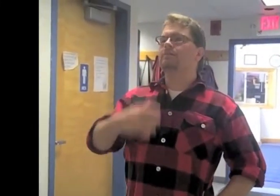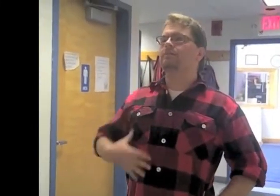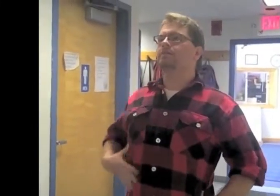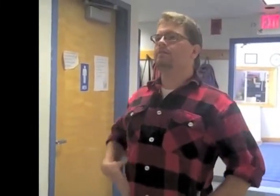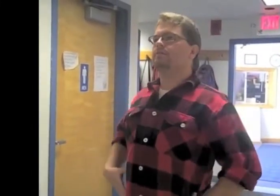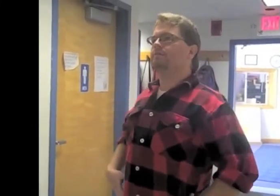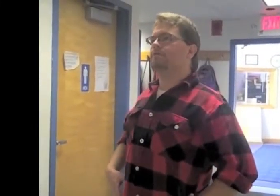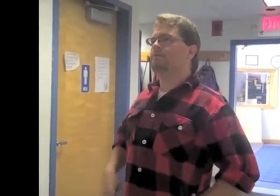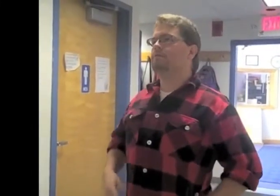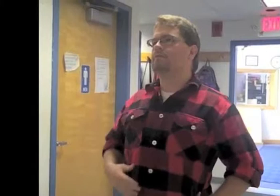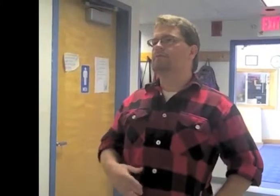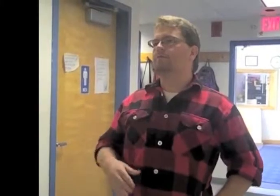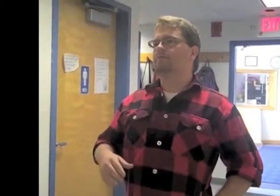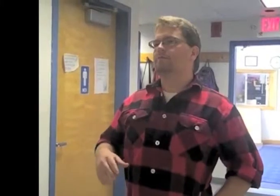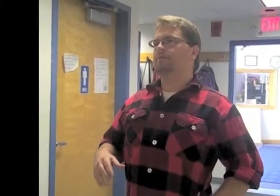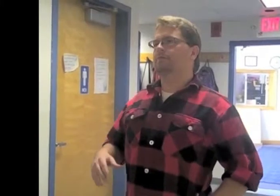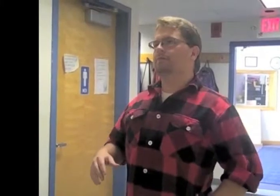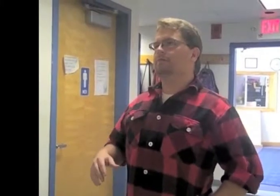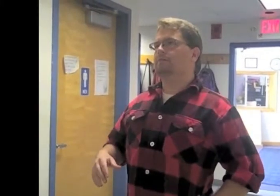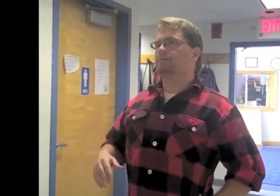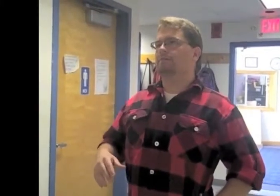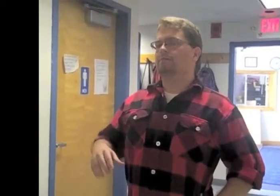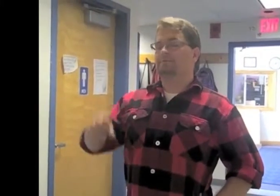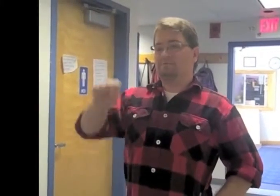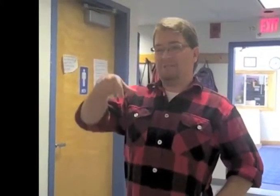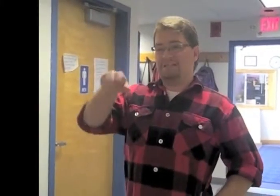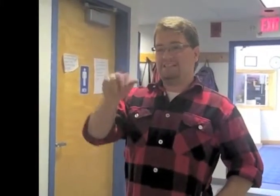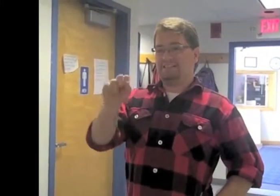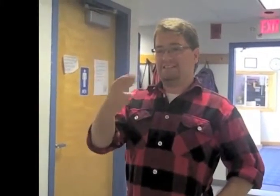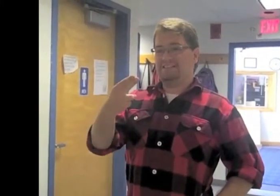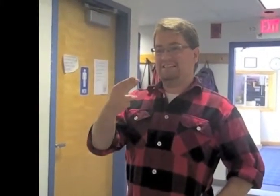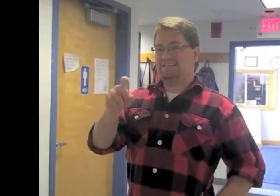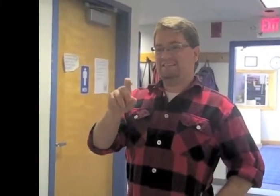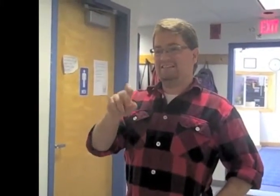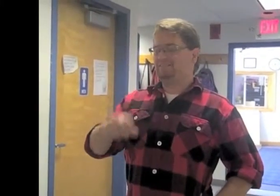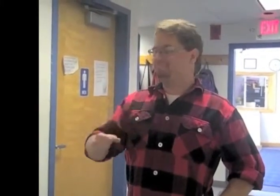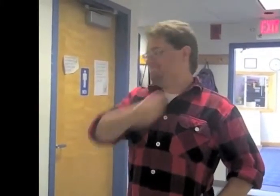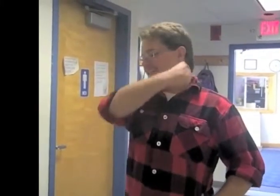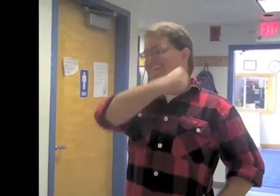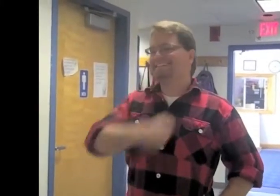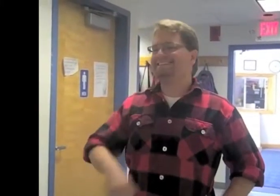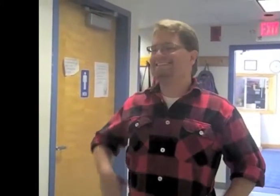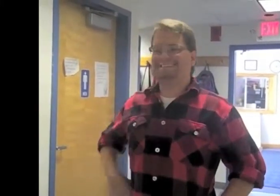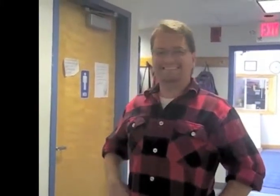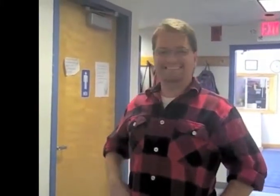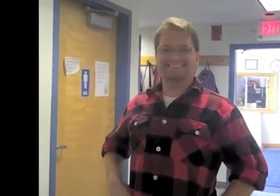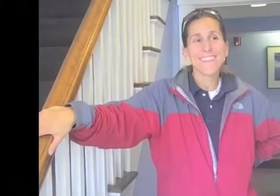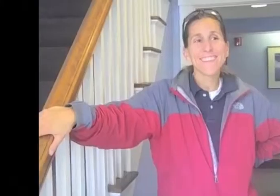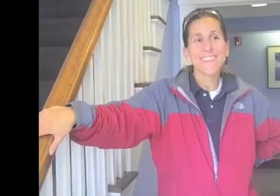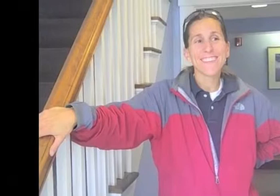Hmm, well, I don't know. Poseidon?